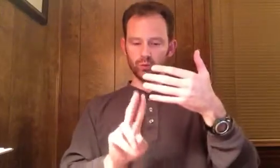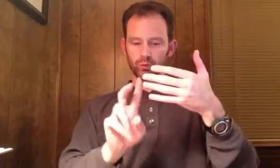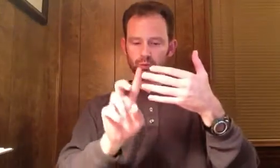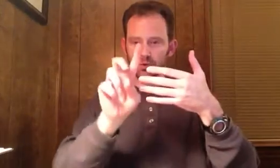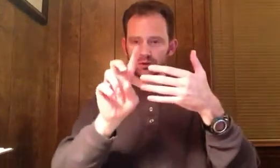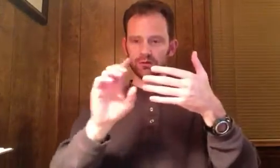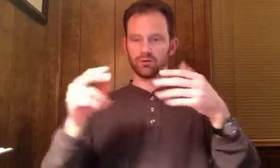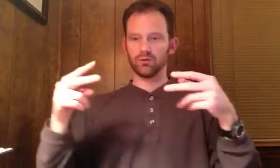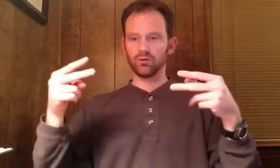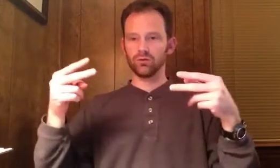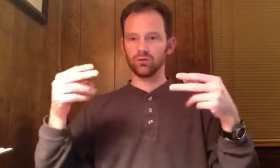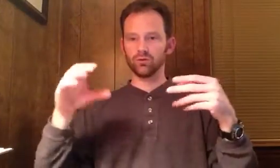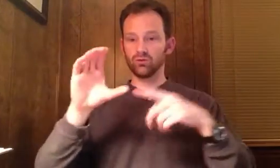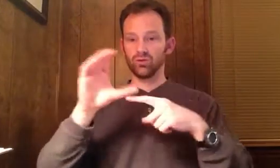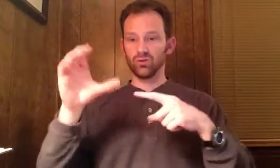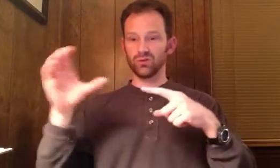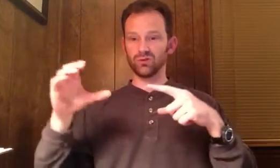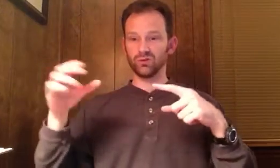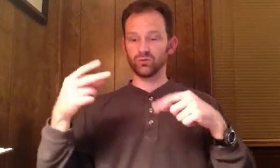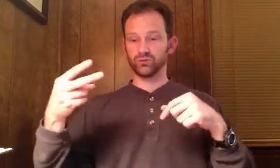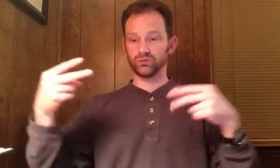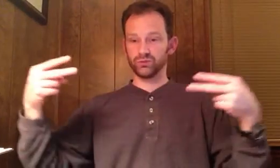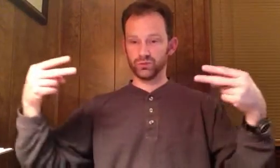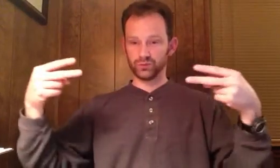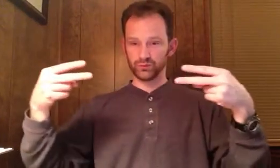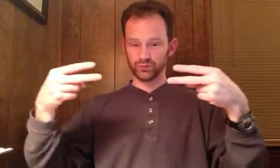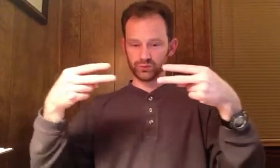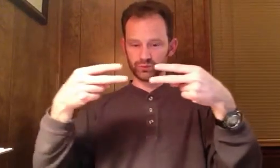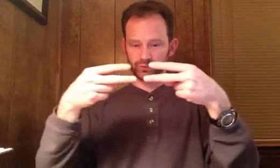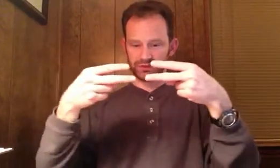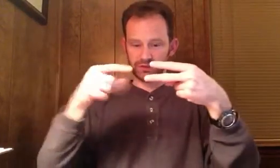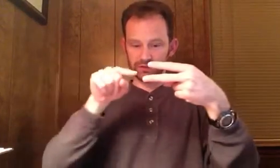chromosome are connected at the center with something called a centromere.